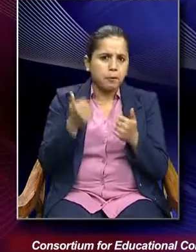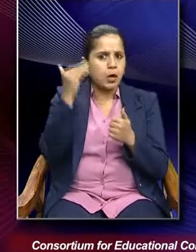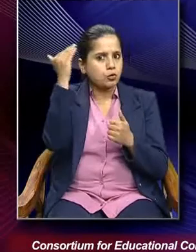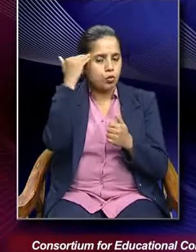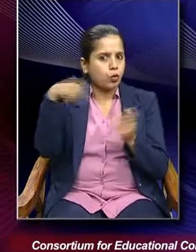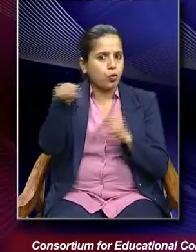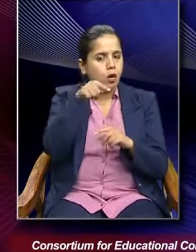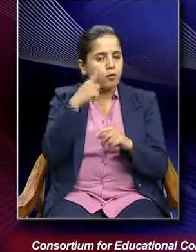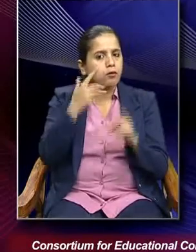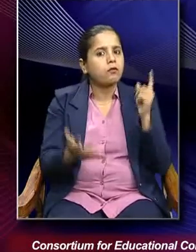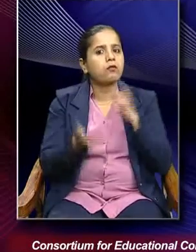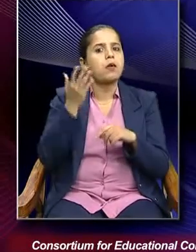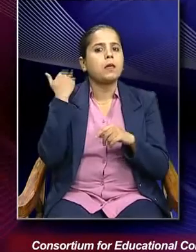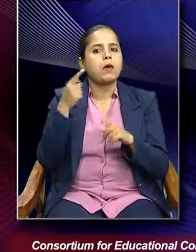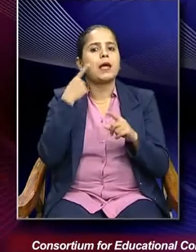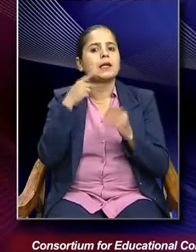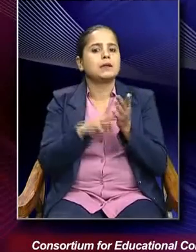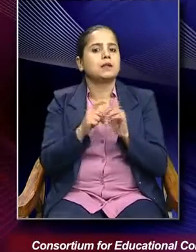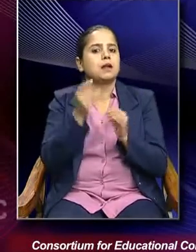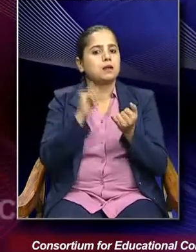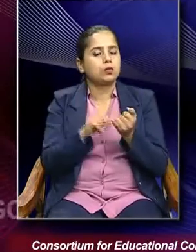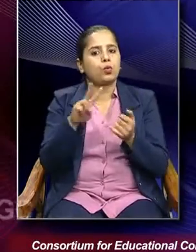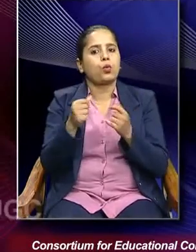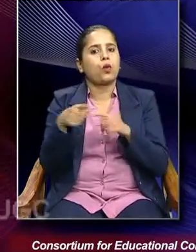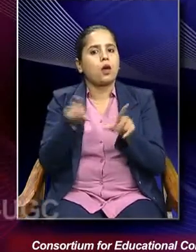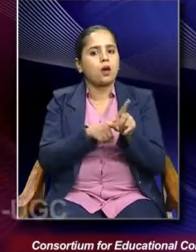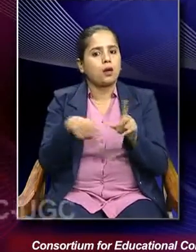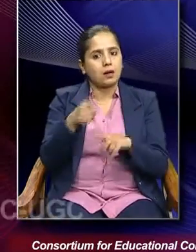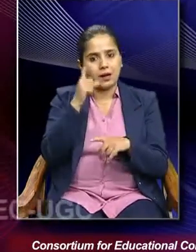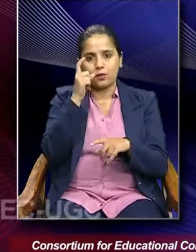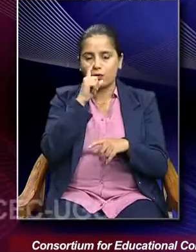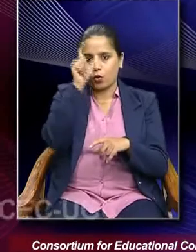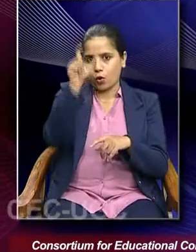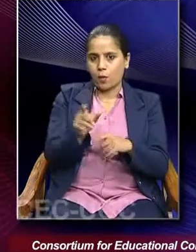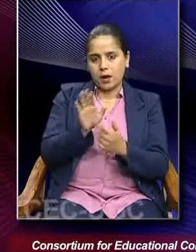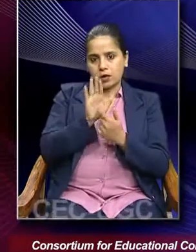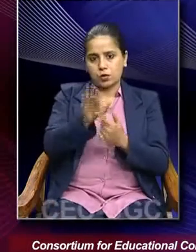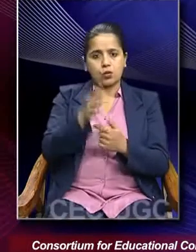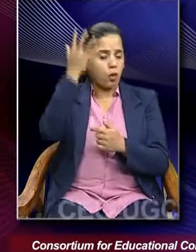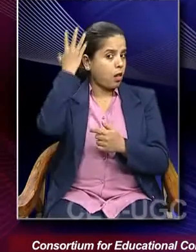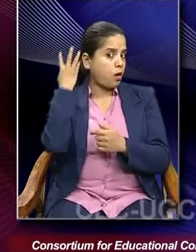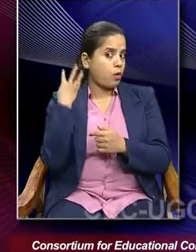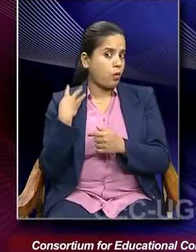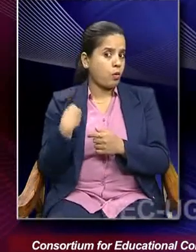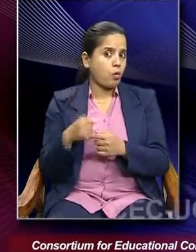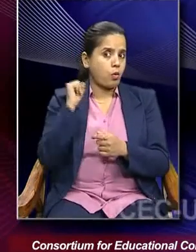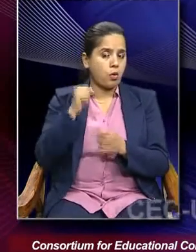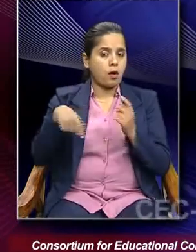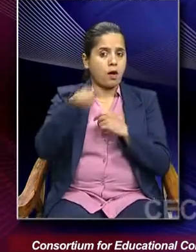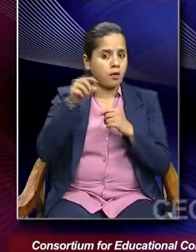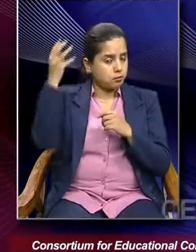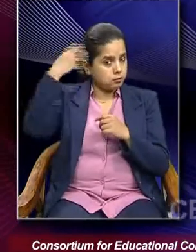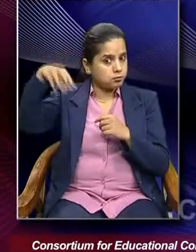artifacts from Indus Valley. It depicts a girl whose long hair is tied in the